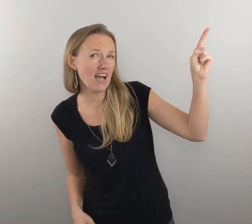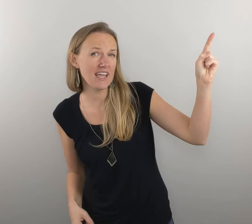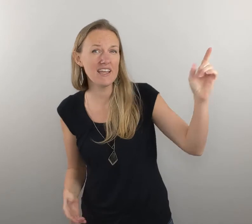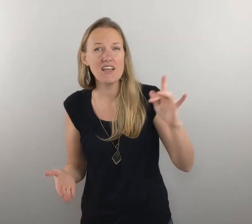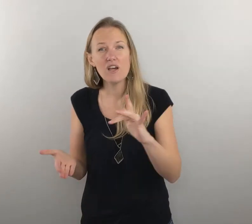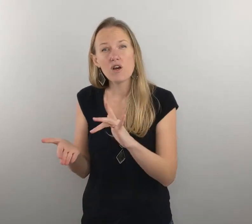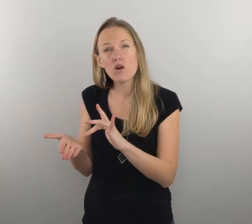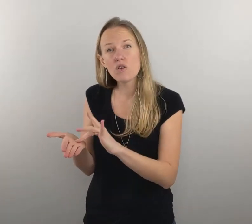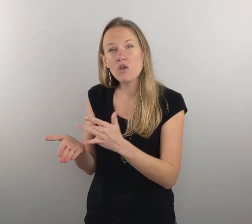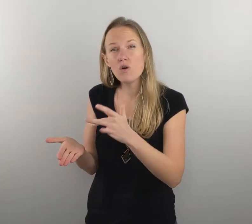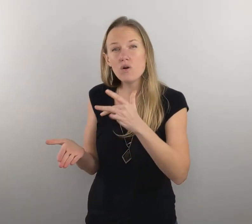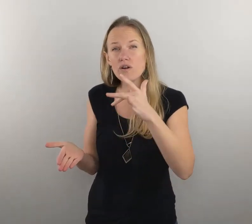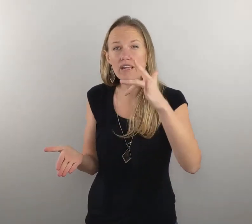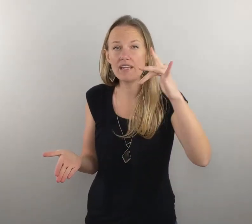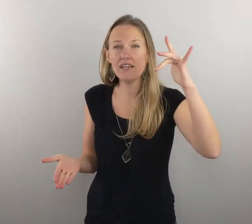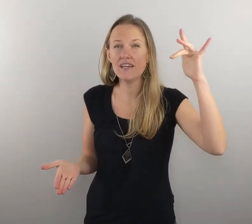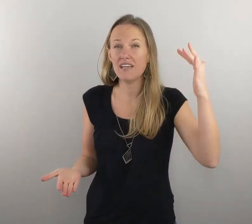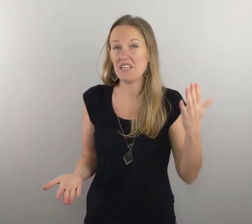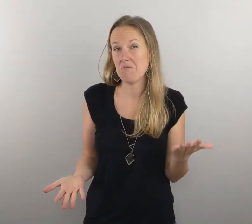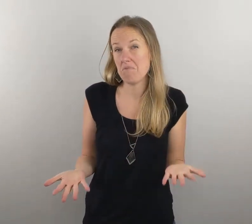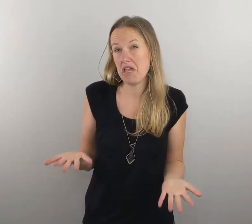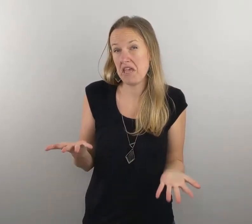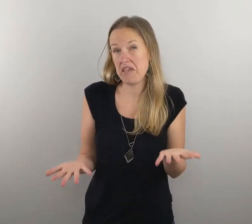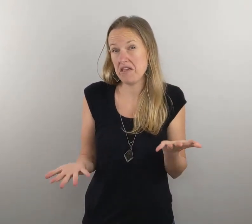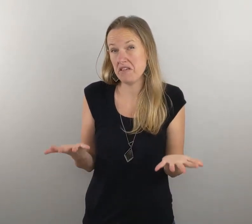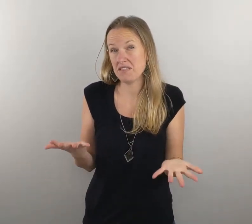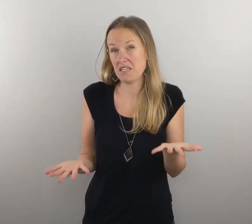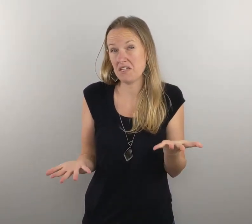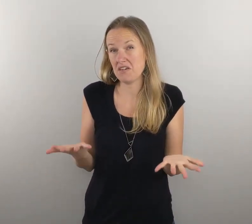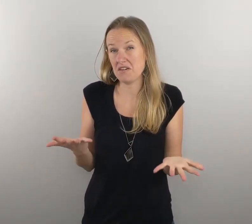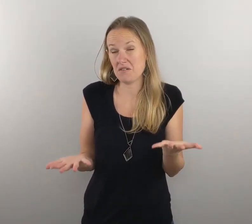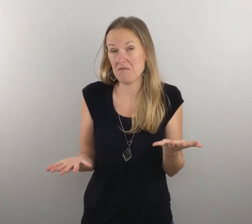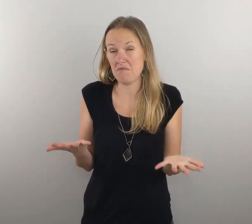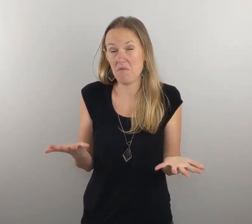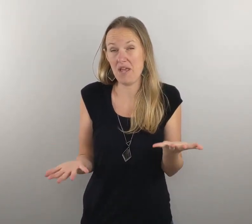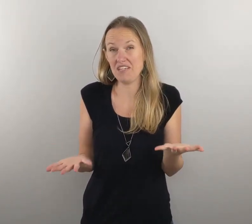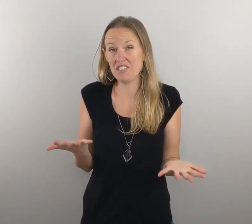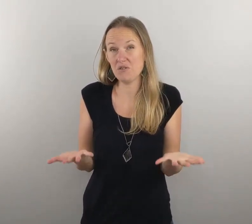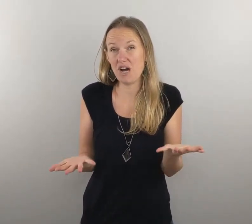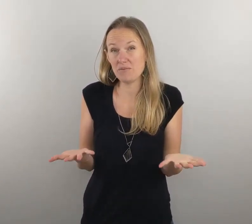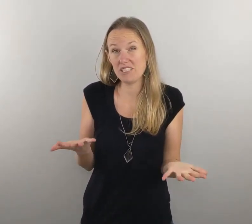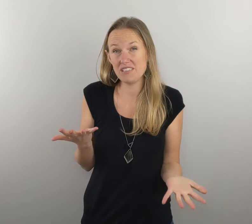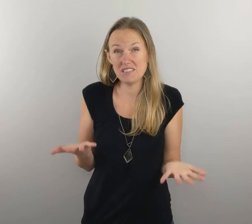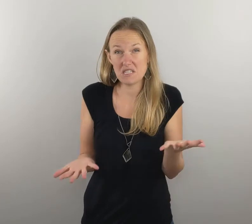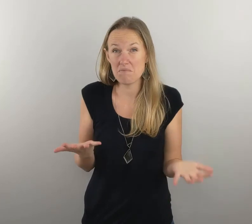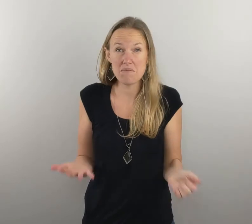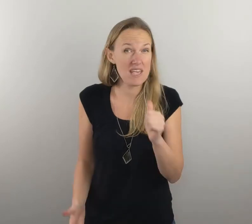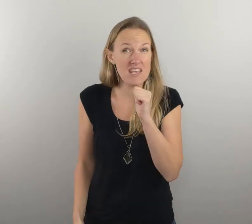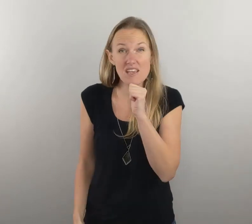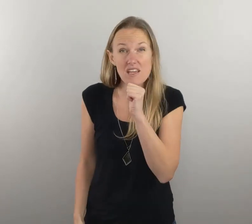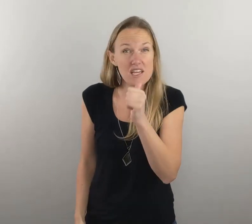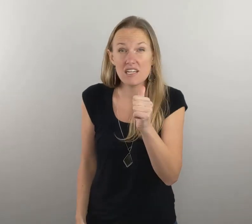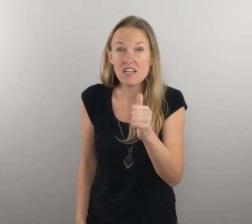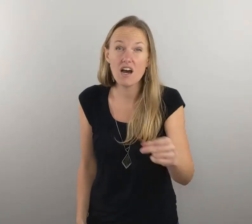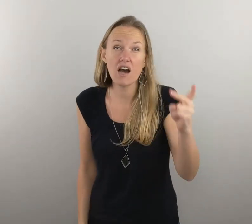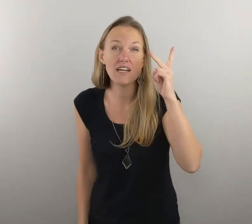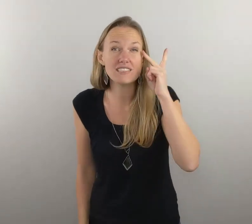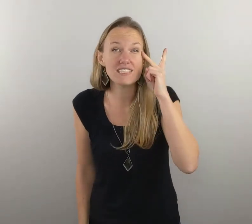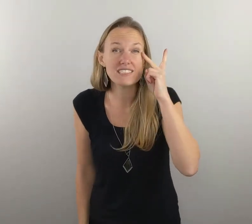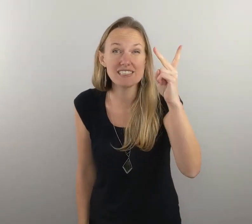thy glory, and then may, it's like you're weighing two options, may not